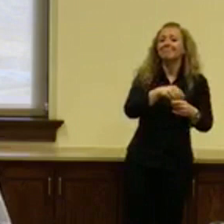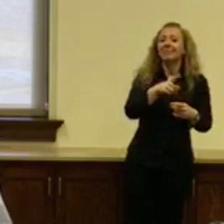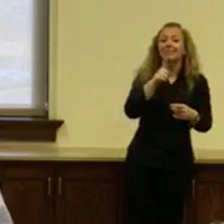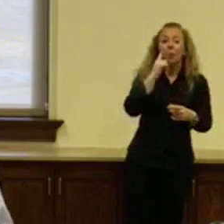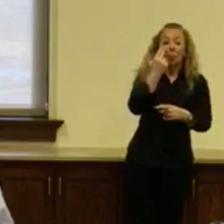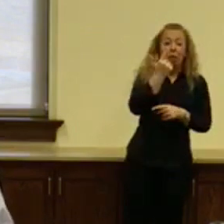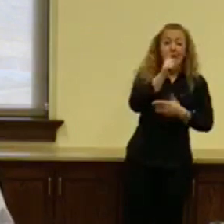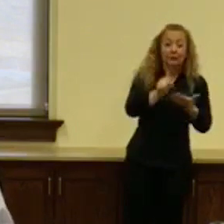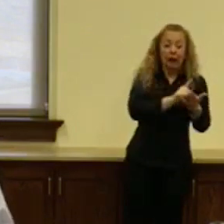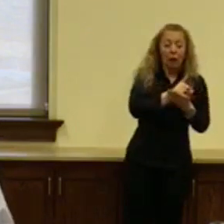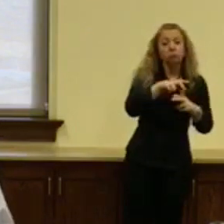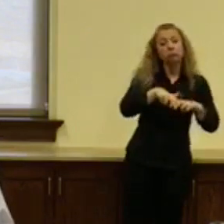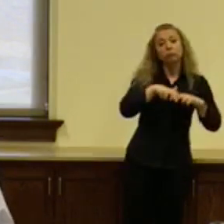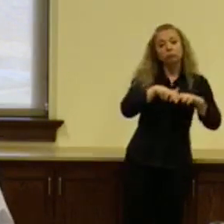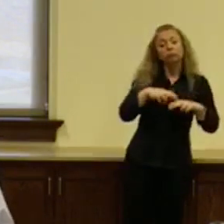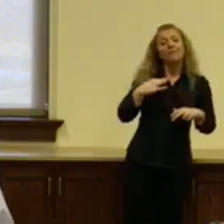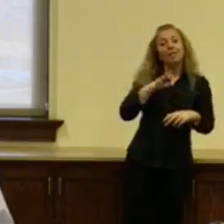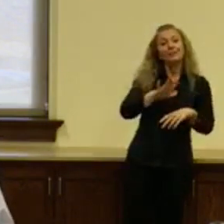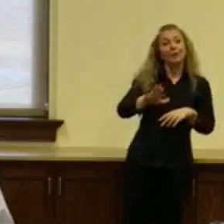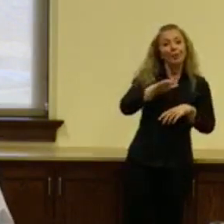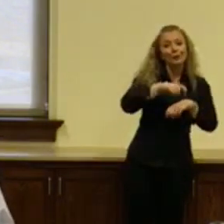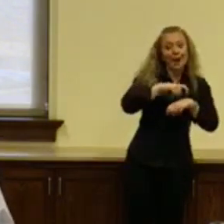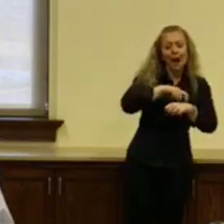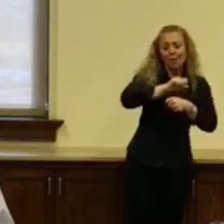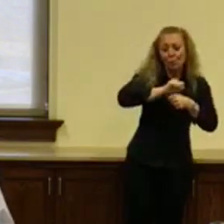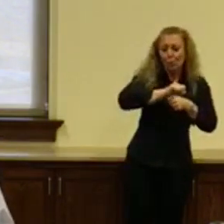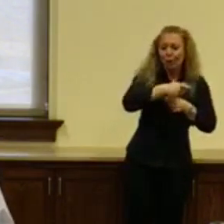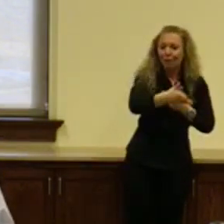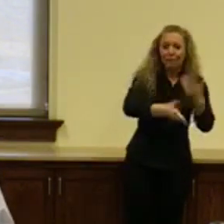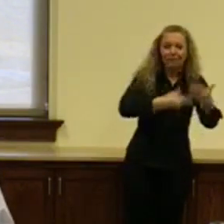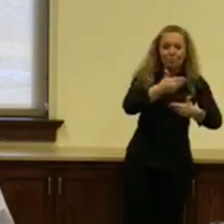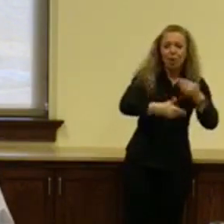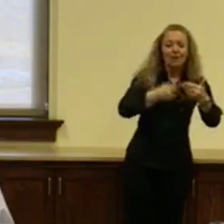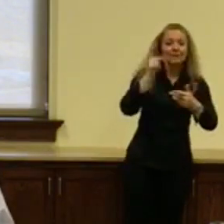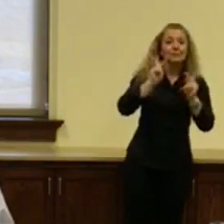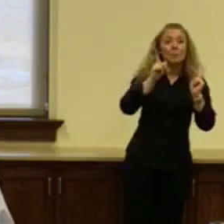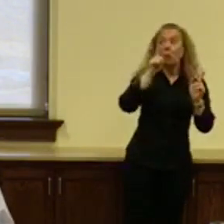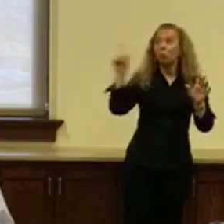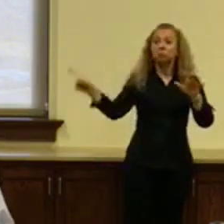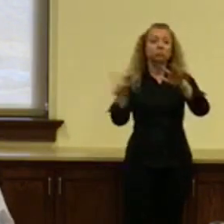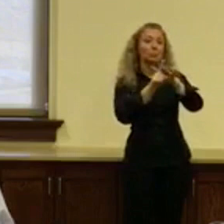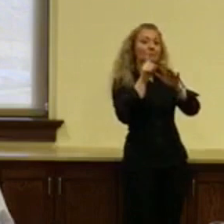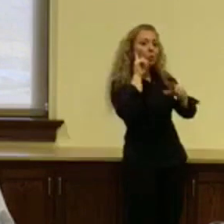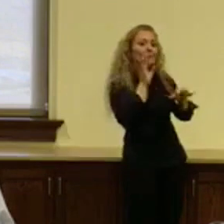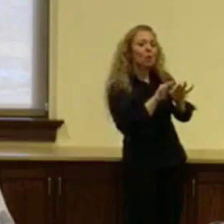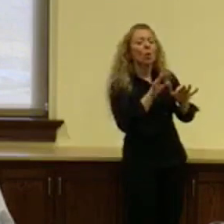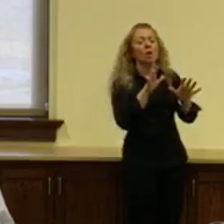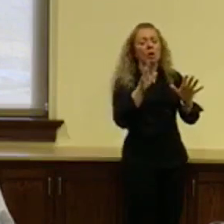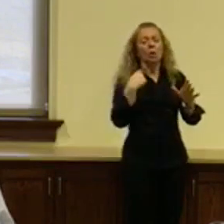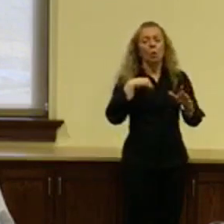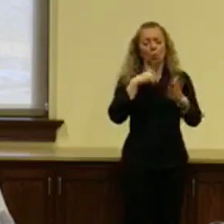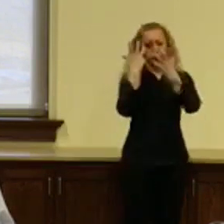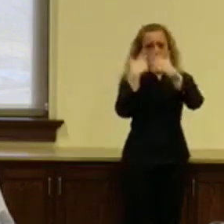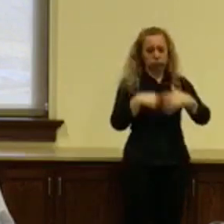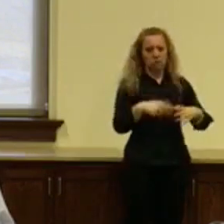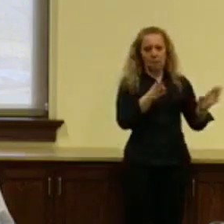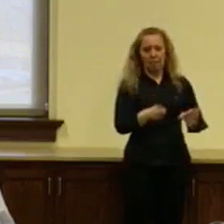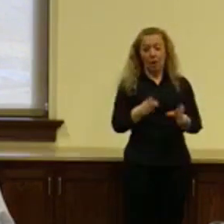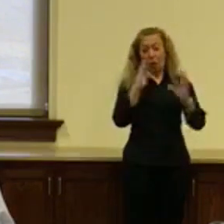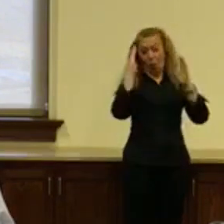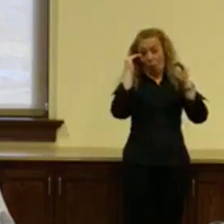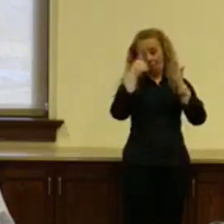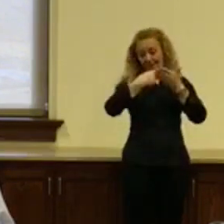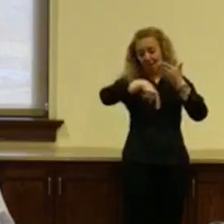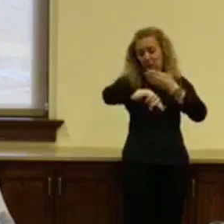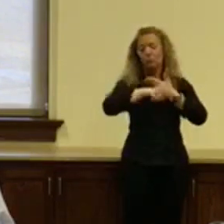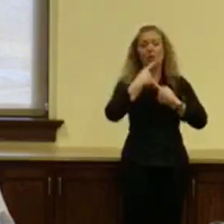13 hours that they sit there and process people to go vote. So we're working on a plan, and hopefully next week we'll be able to announce something.